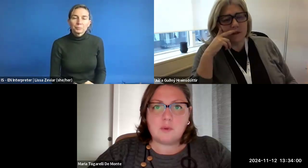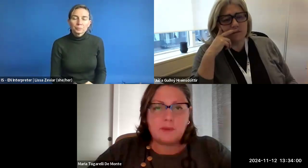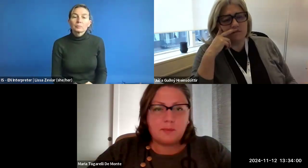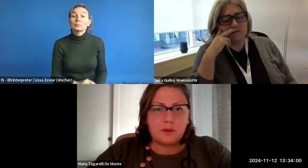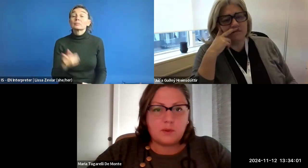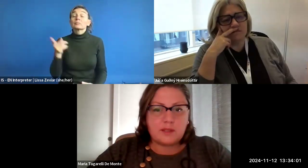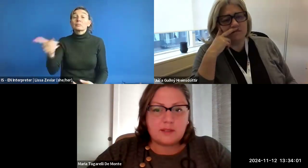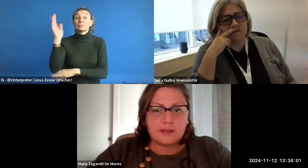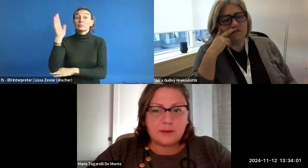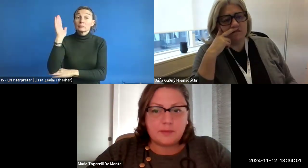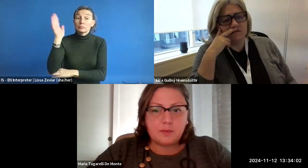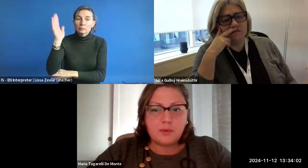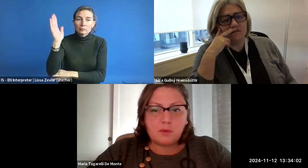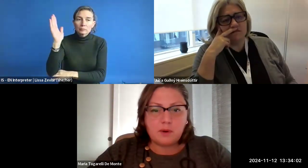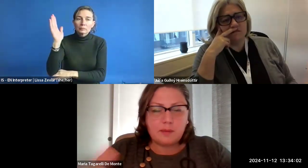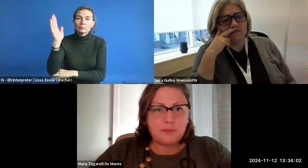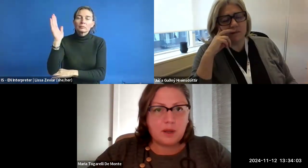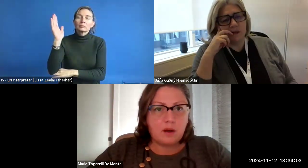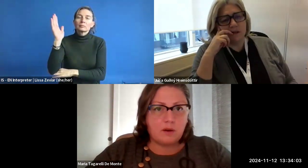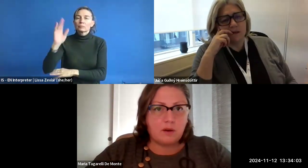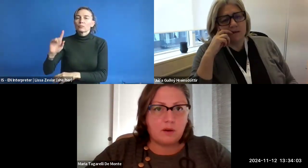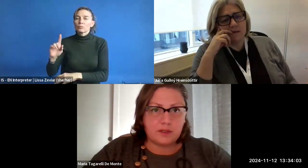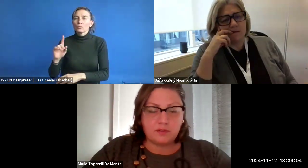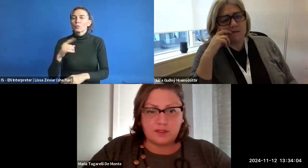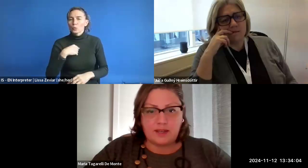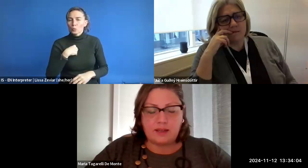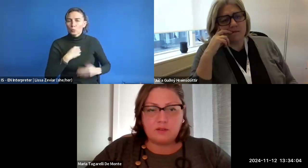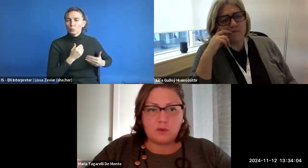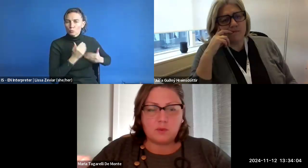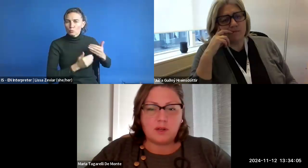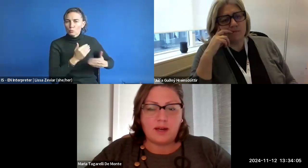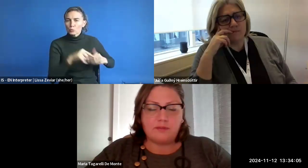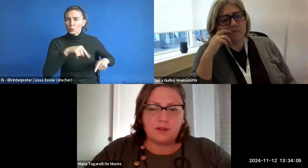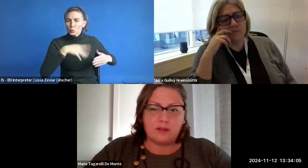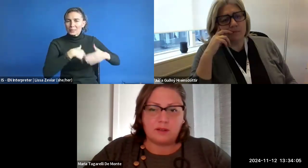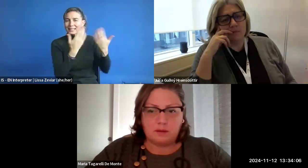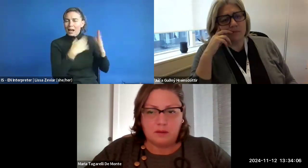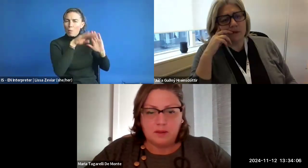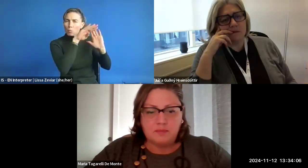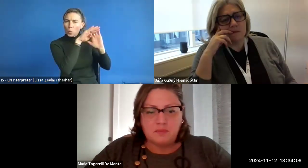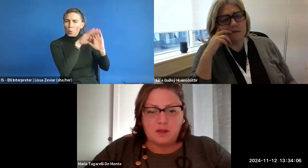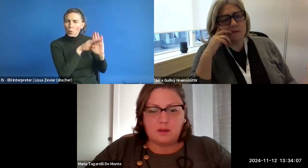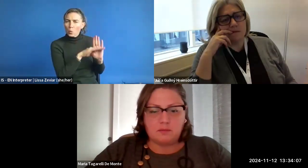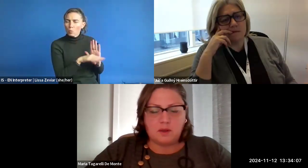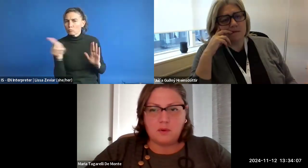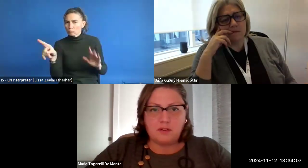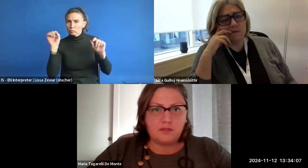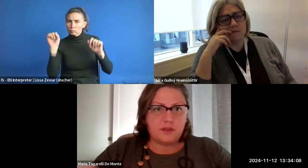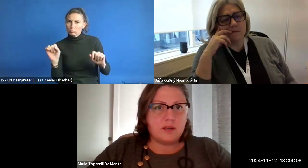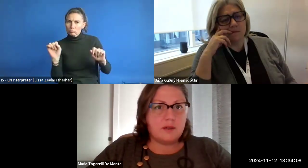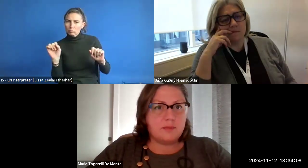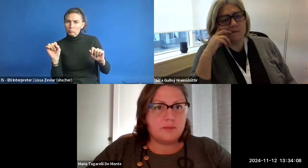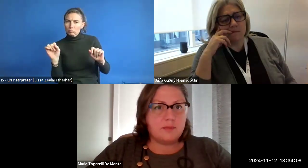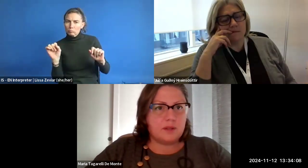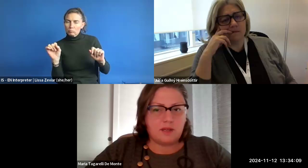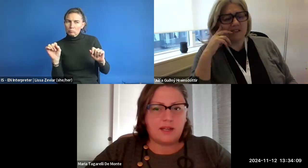During her speech, I will be uploading the program of the day, so you will have a